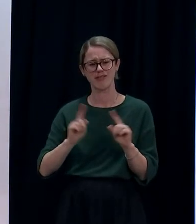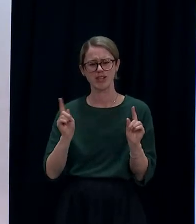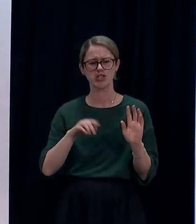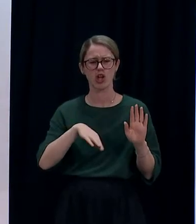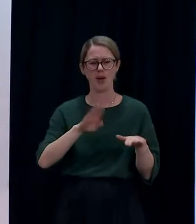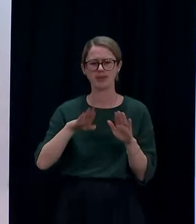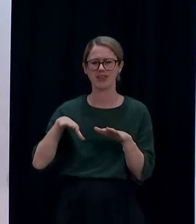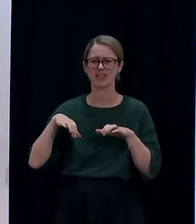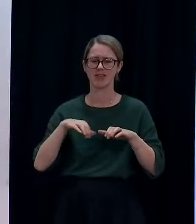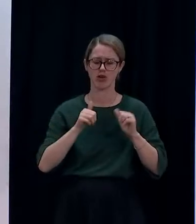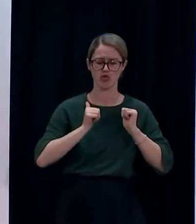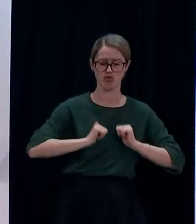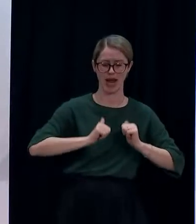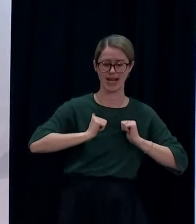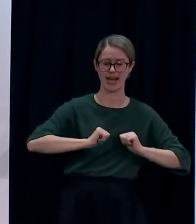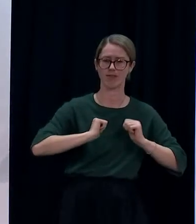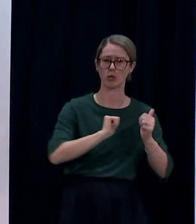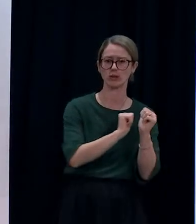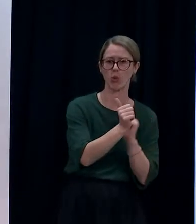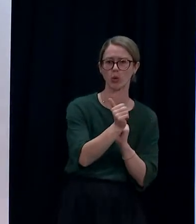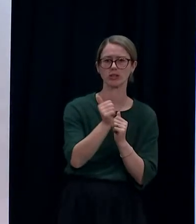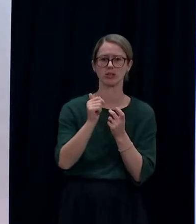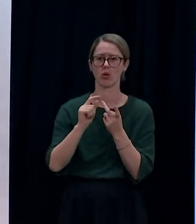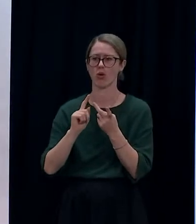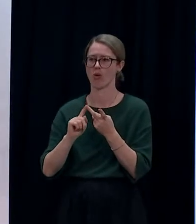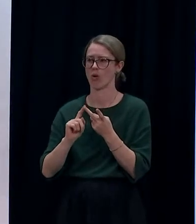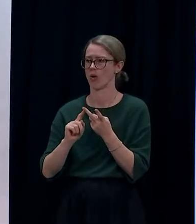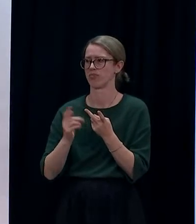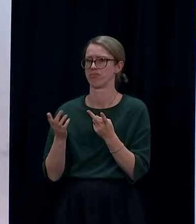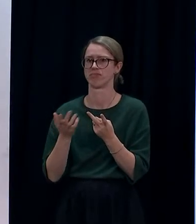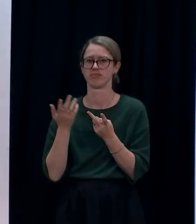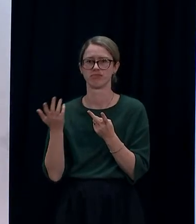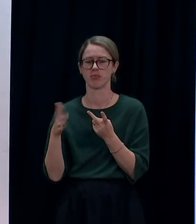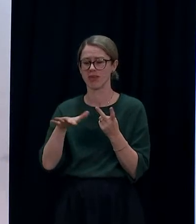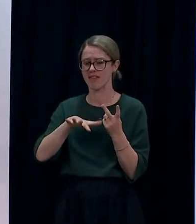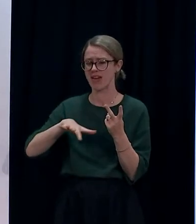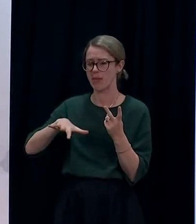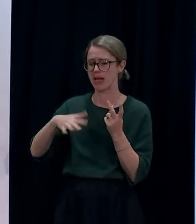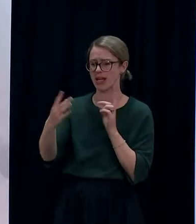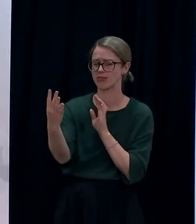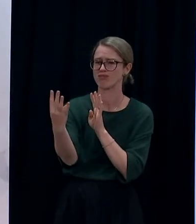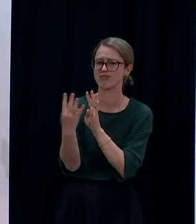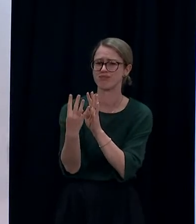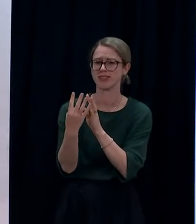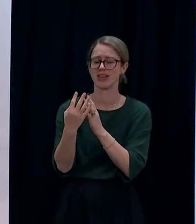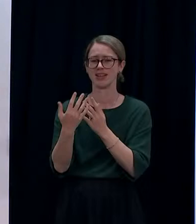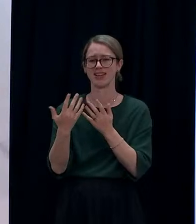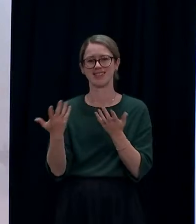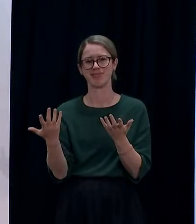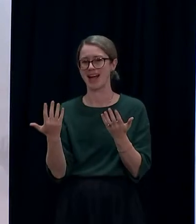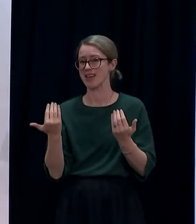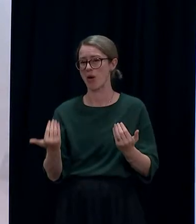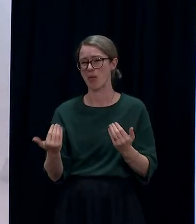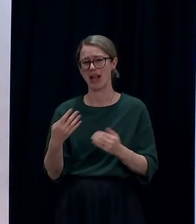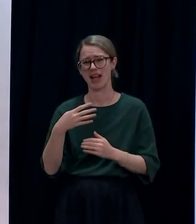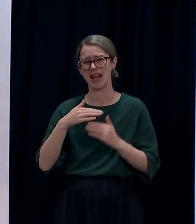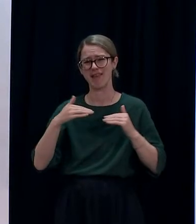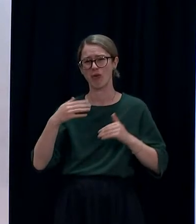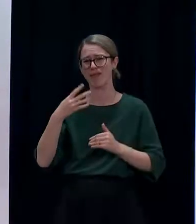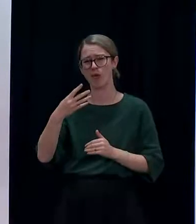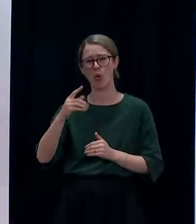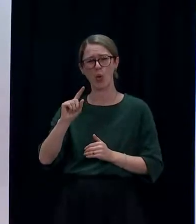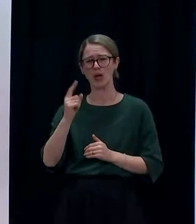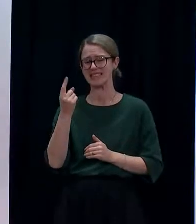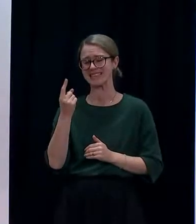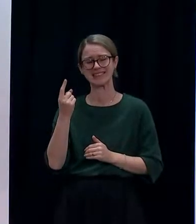activities, be they training for a sports event or family activities. But at the moment, we just need everyone